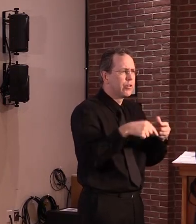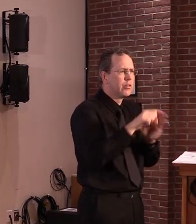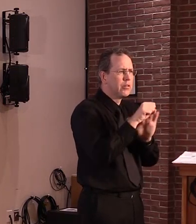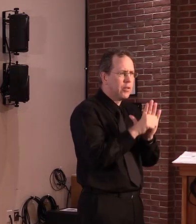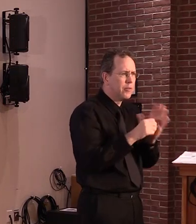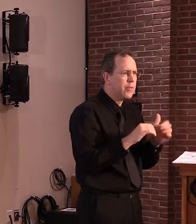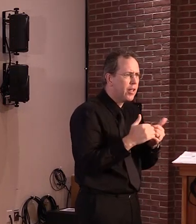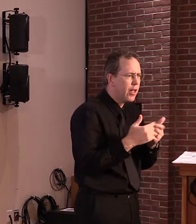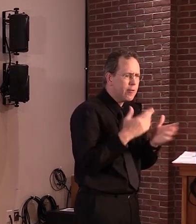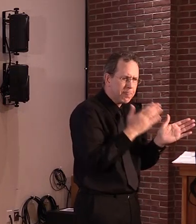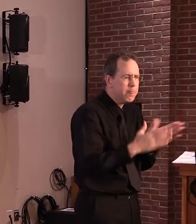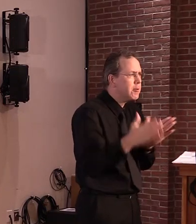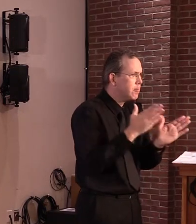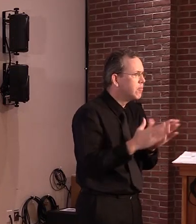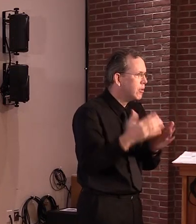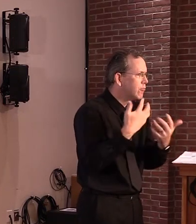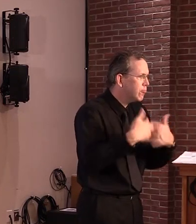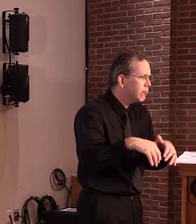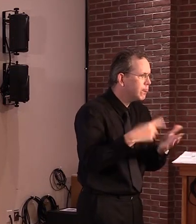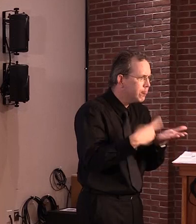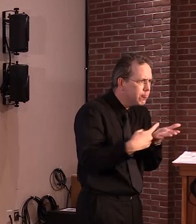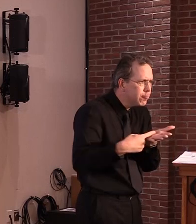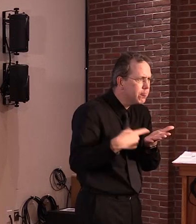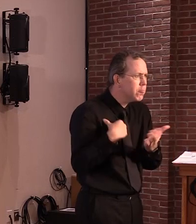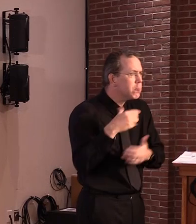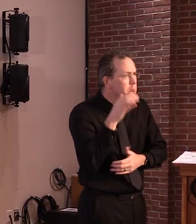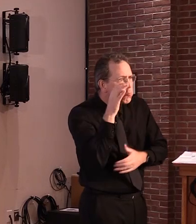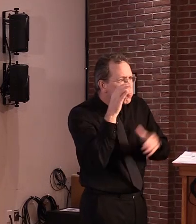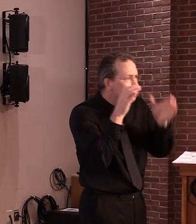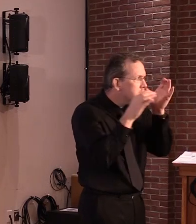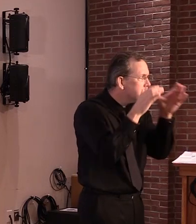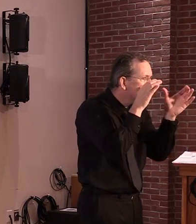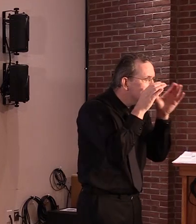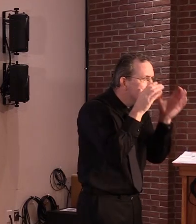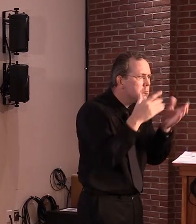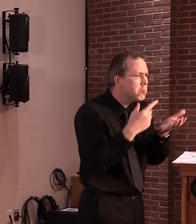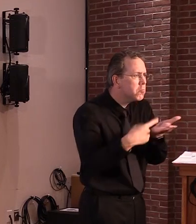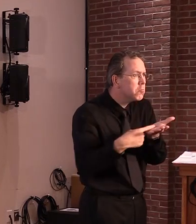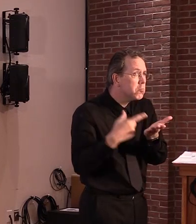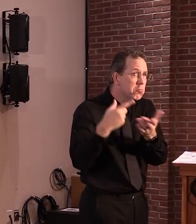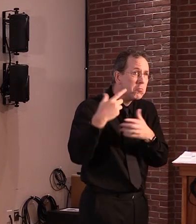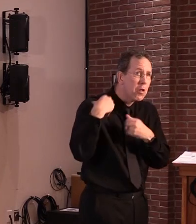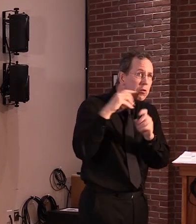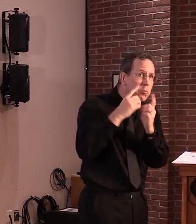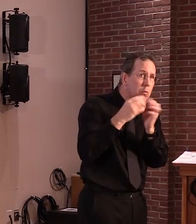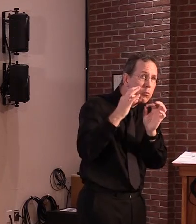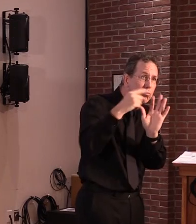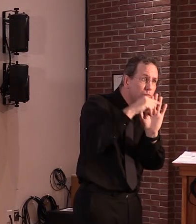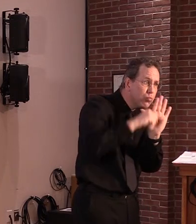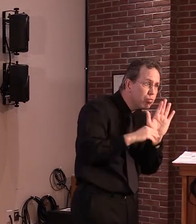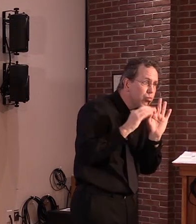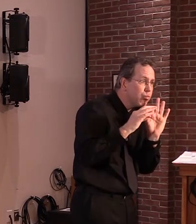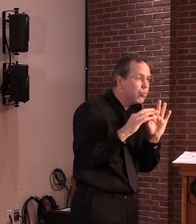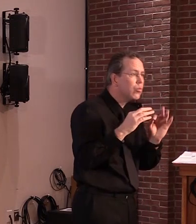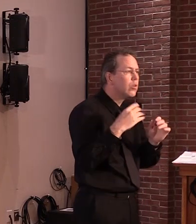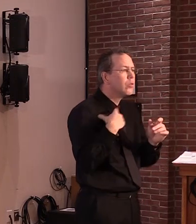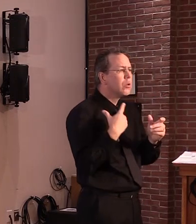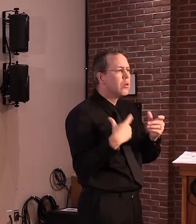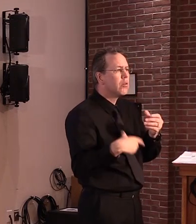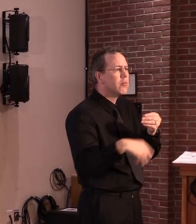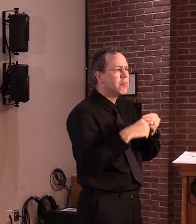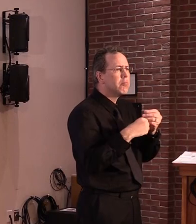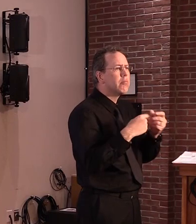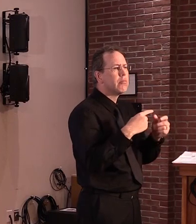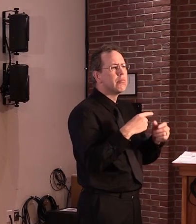the guidelines set by the governor in his addendum to the executive order. And the